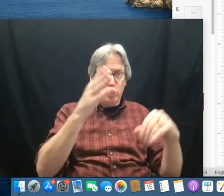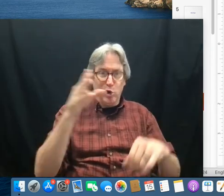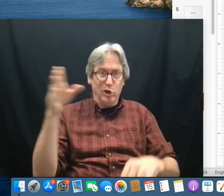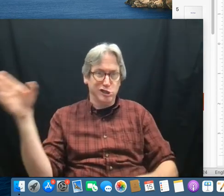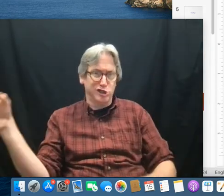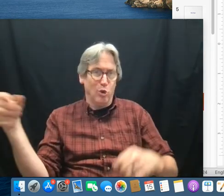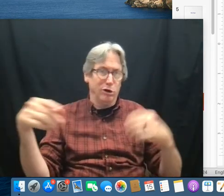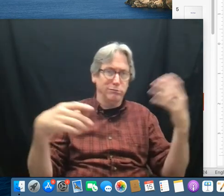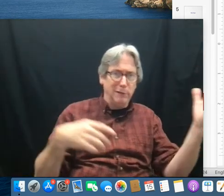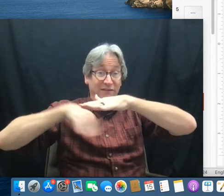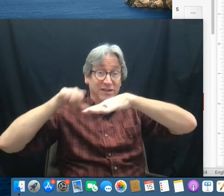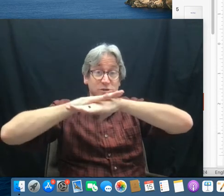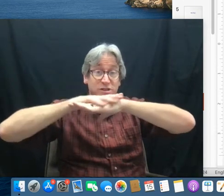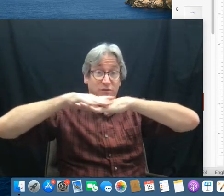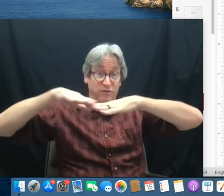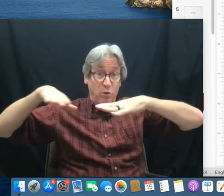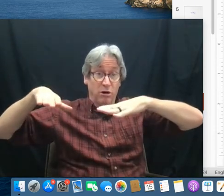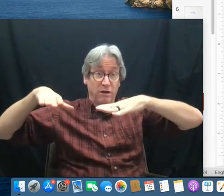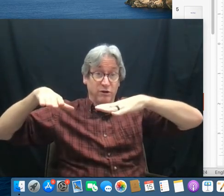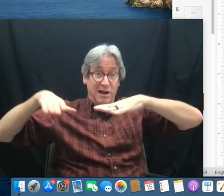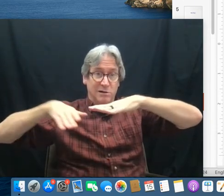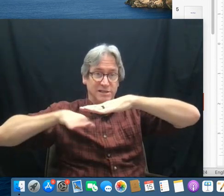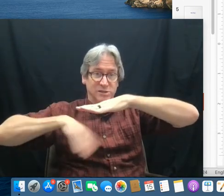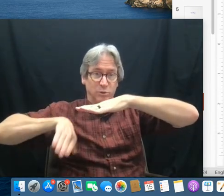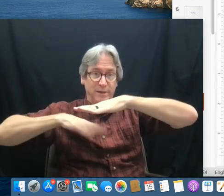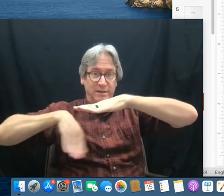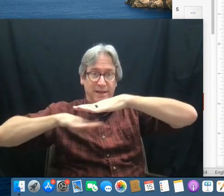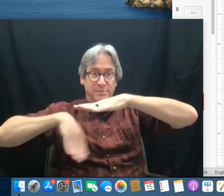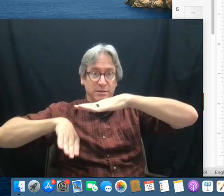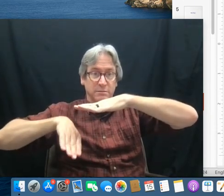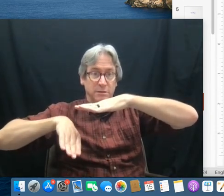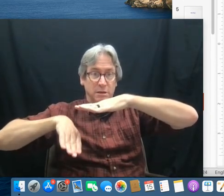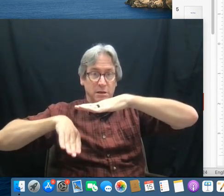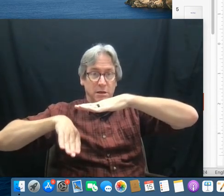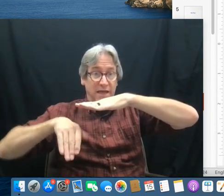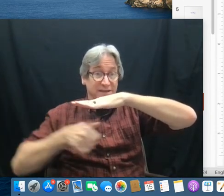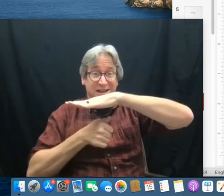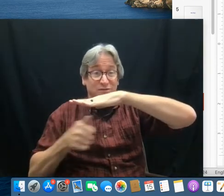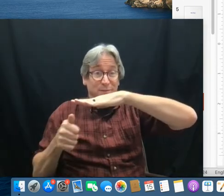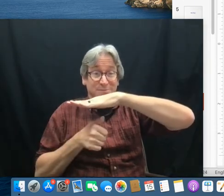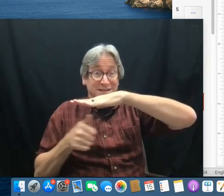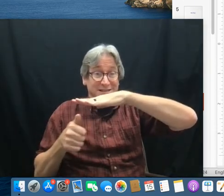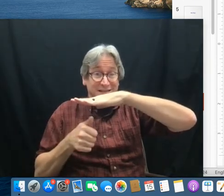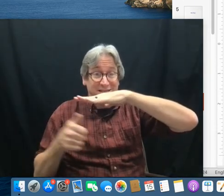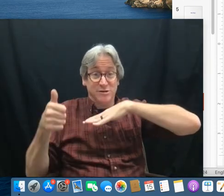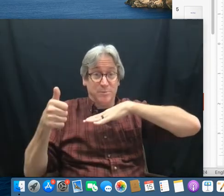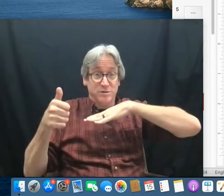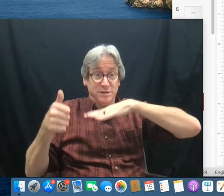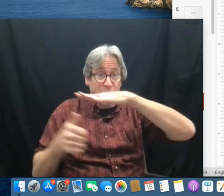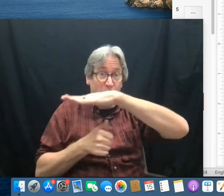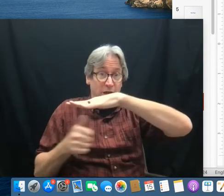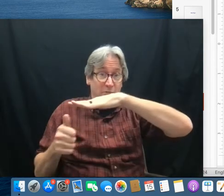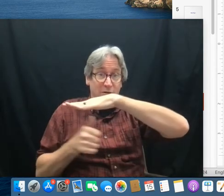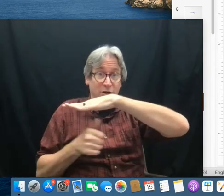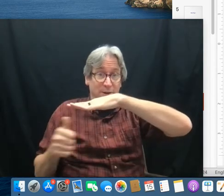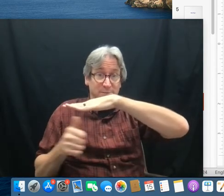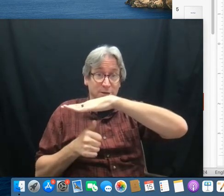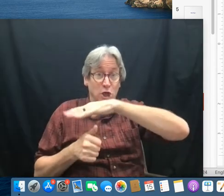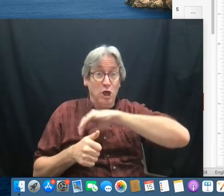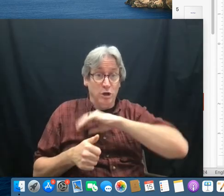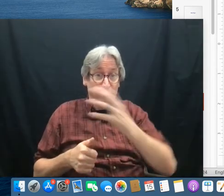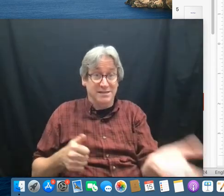I go to the store. I ate the sandwich. So that's the basic structure.